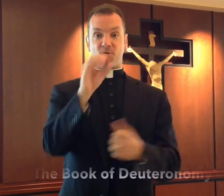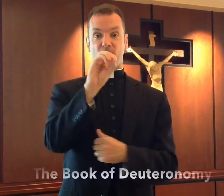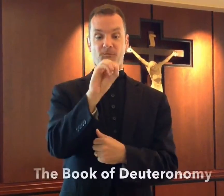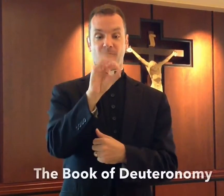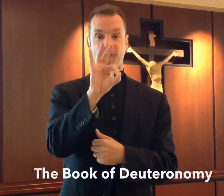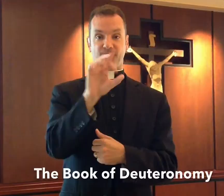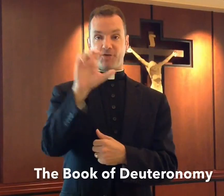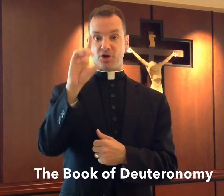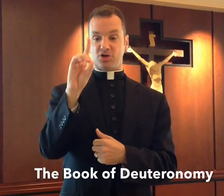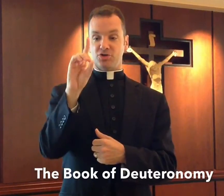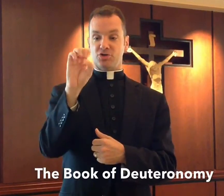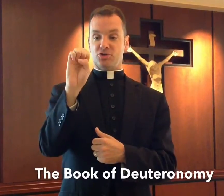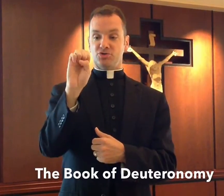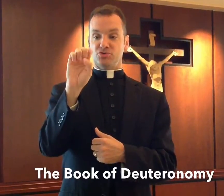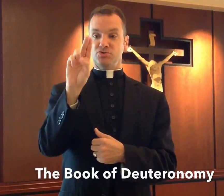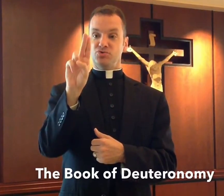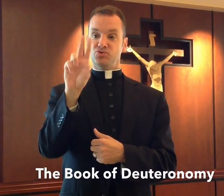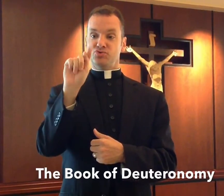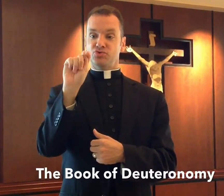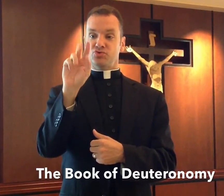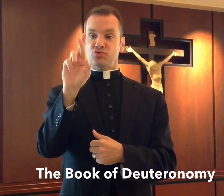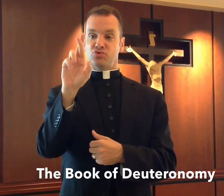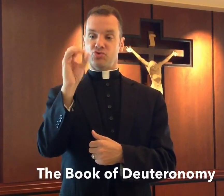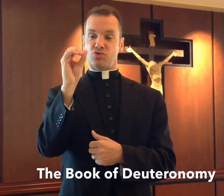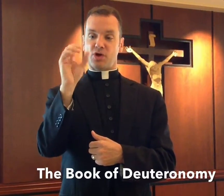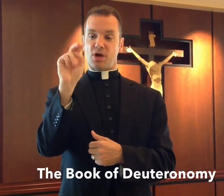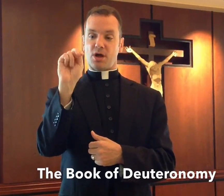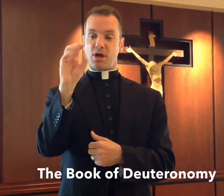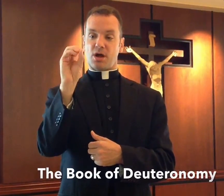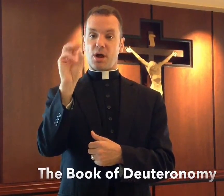In today's reading from the book of Deuteronomy,